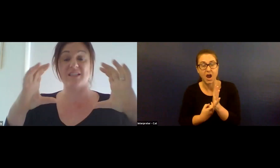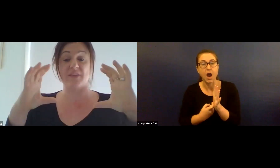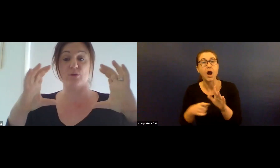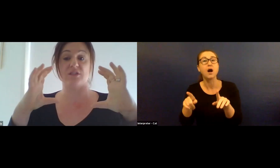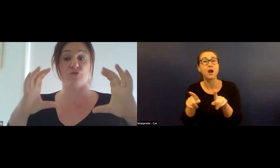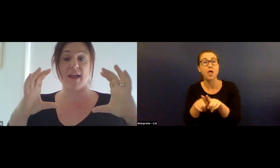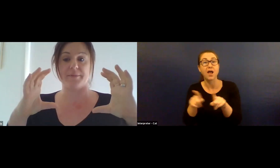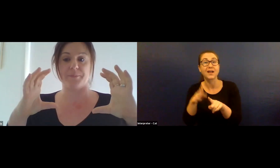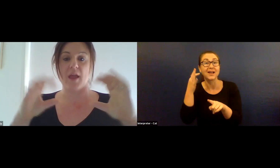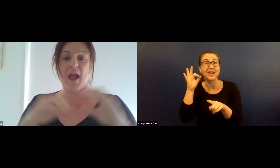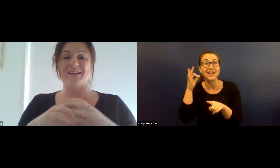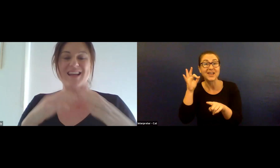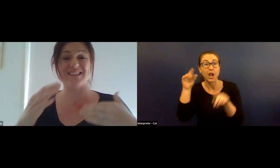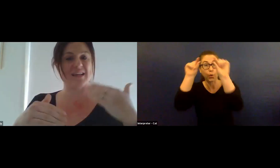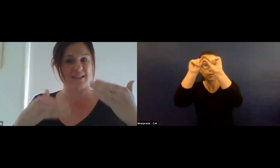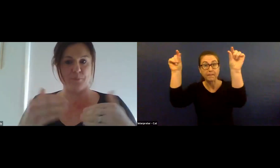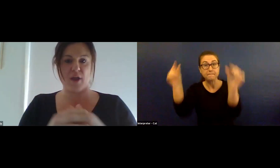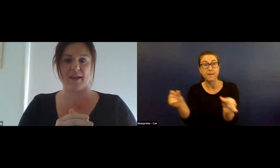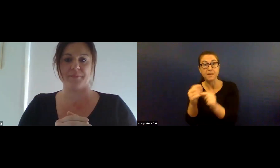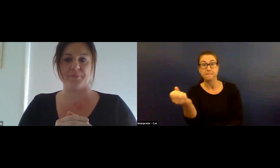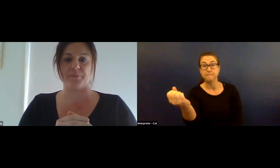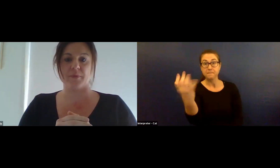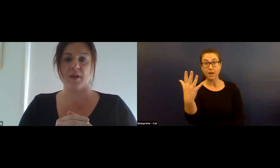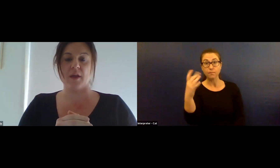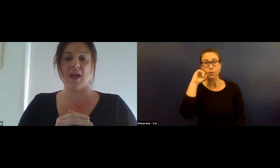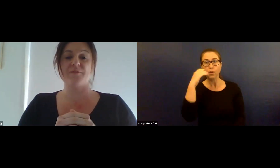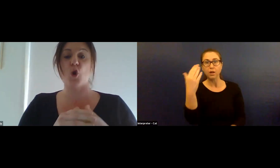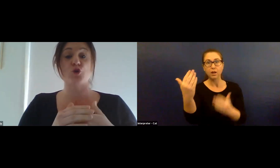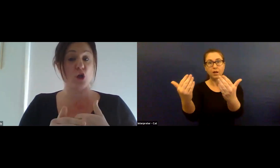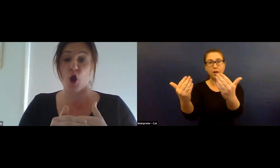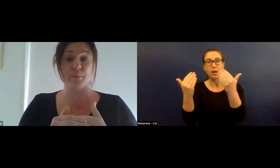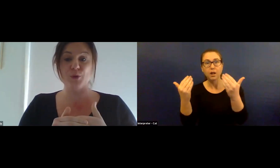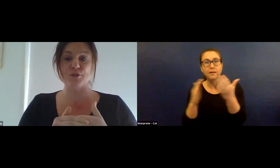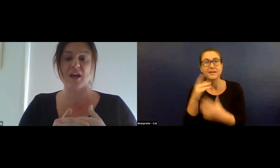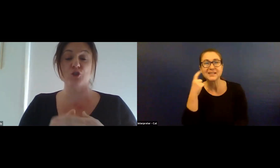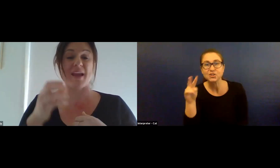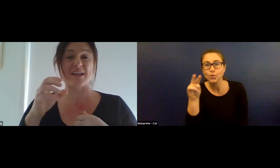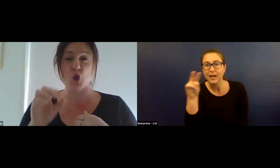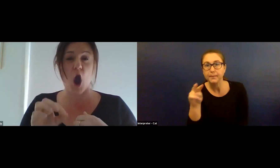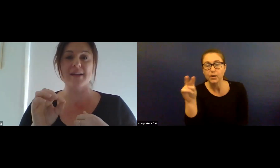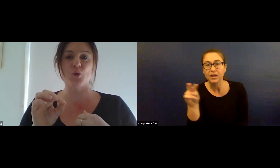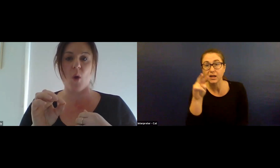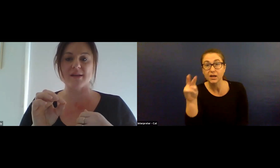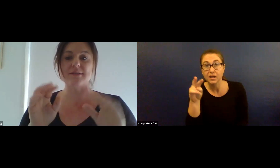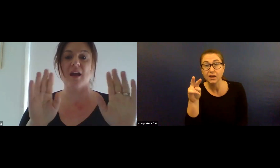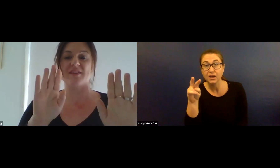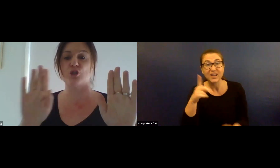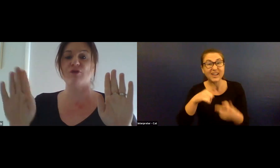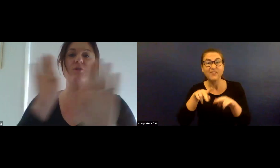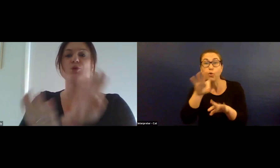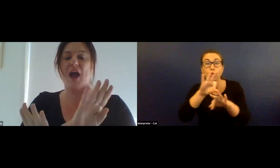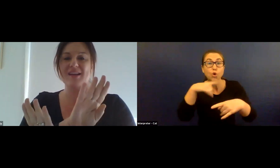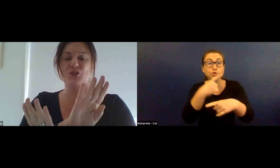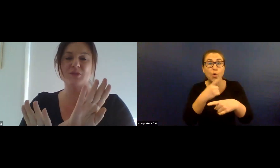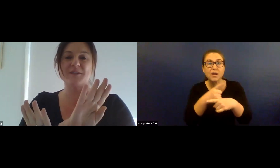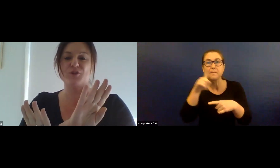face fills the screen, and it's easier to lip read. If you're not on mute and you make a tiny noise, the screen